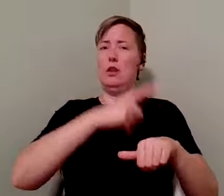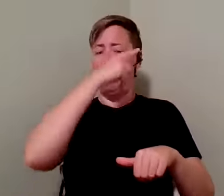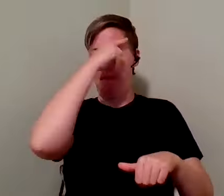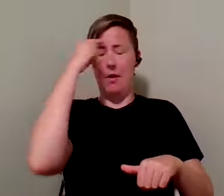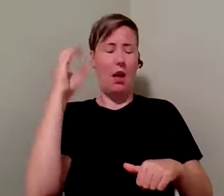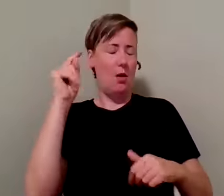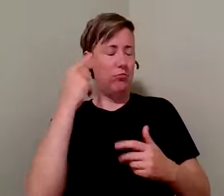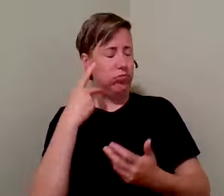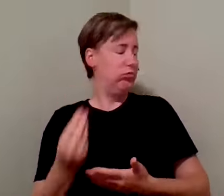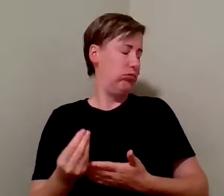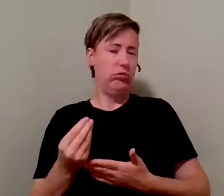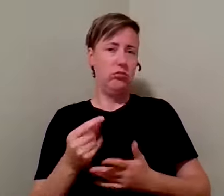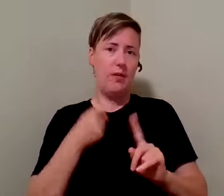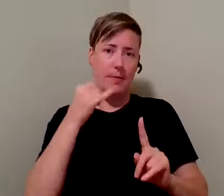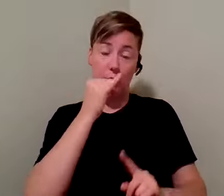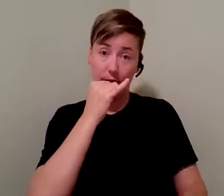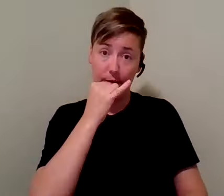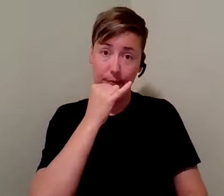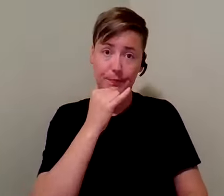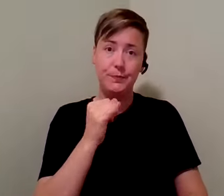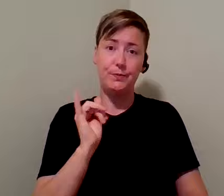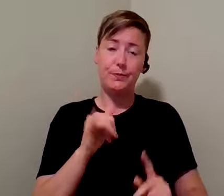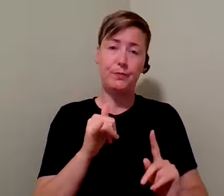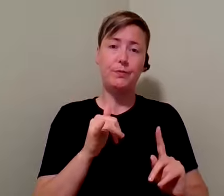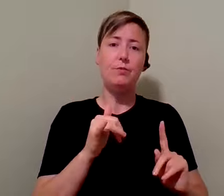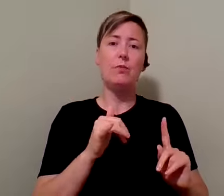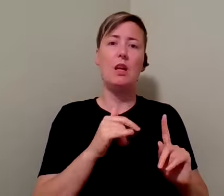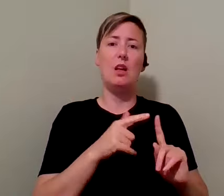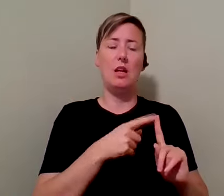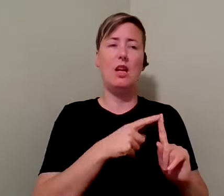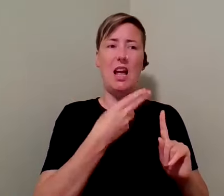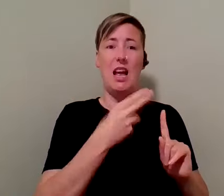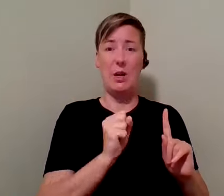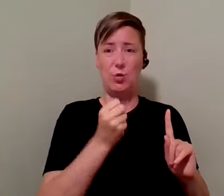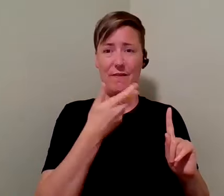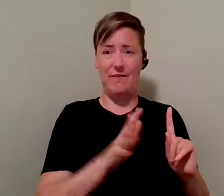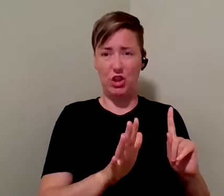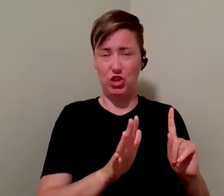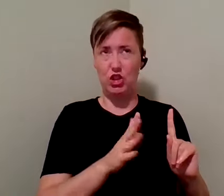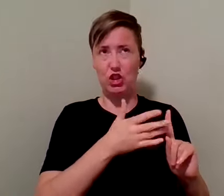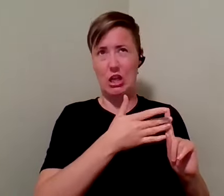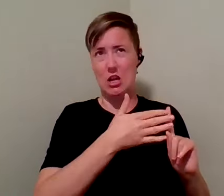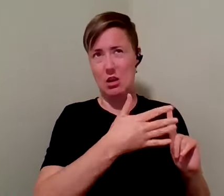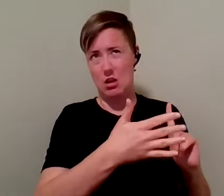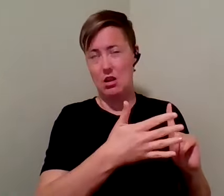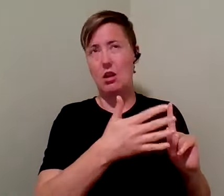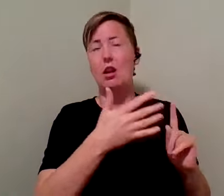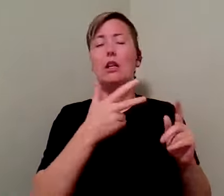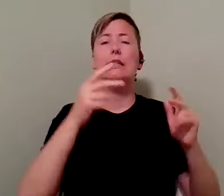high school. And the three of us had decided to go hiking into the mountains close to Bombay.